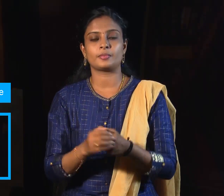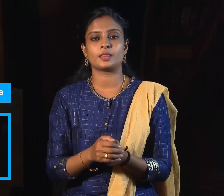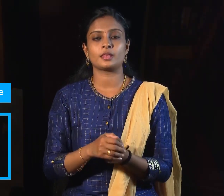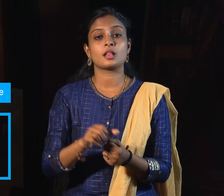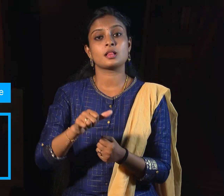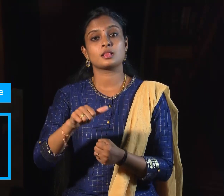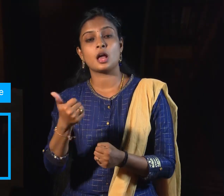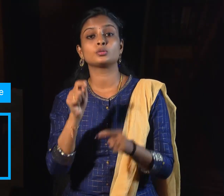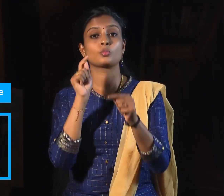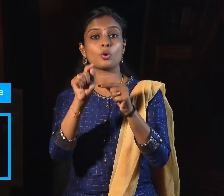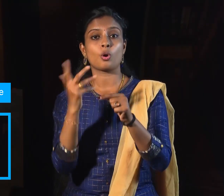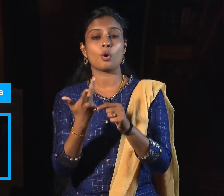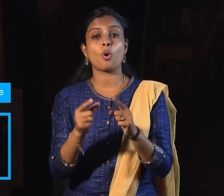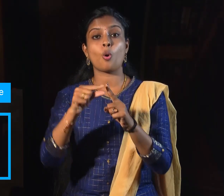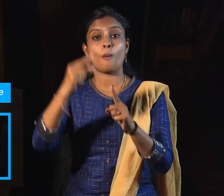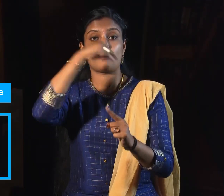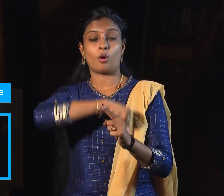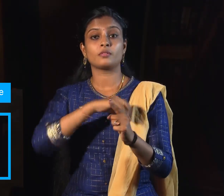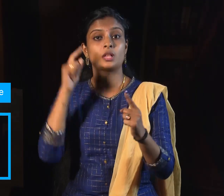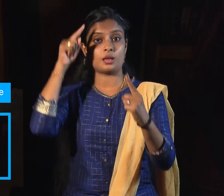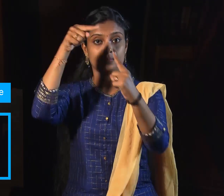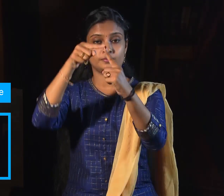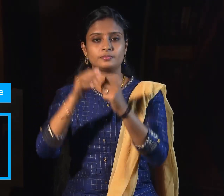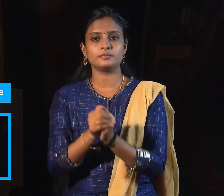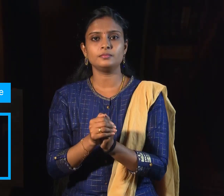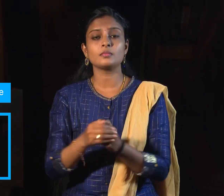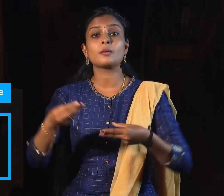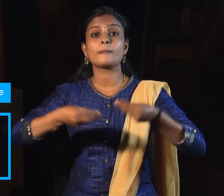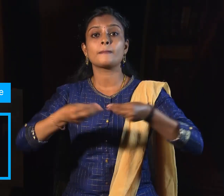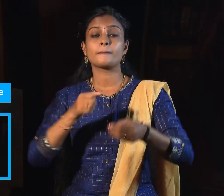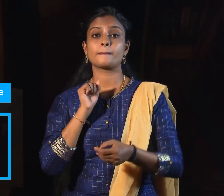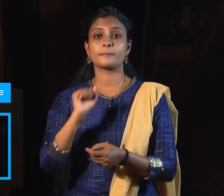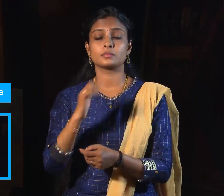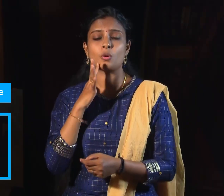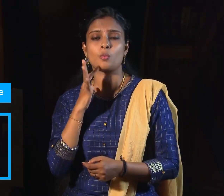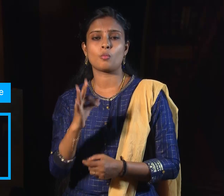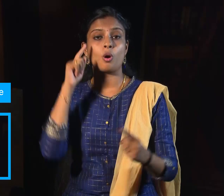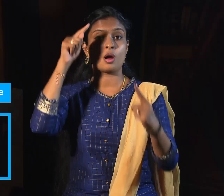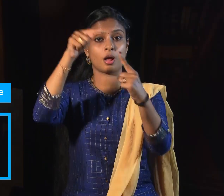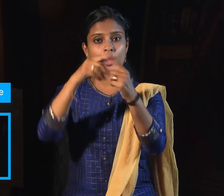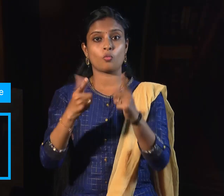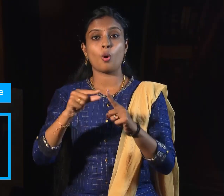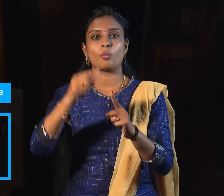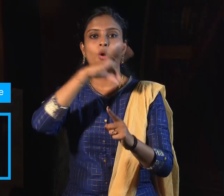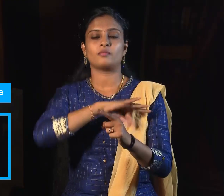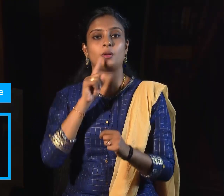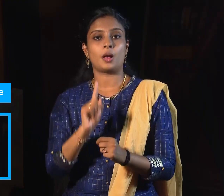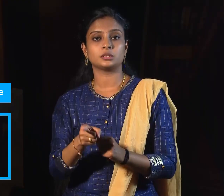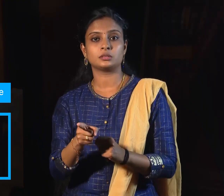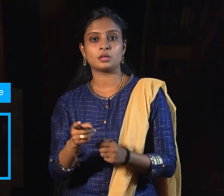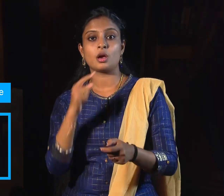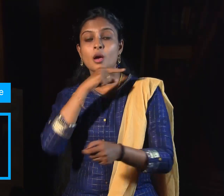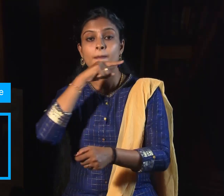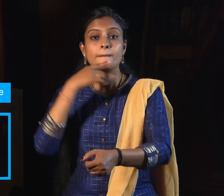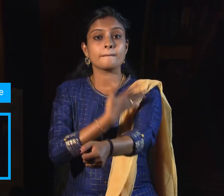motive. The basic purpose of business is to make profit from its activities. It is the blood of business